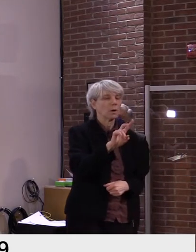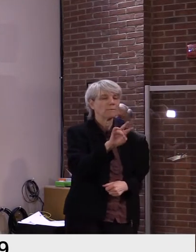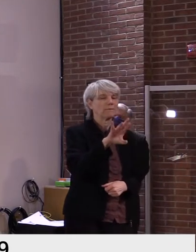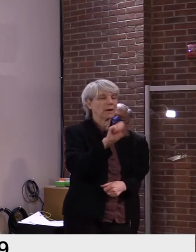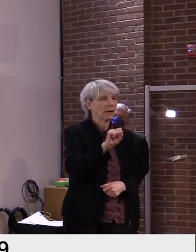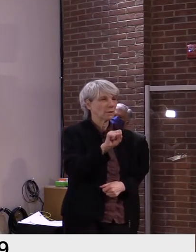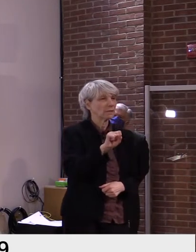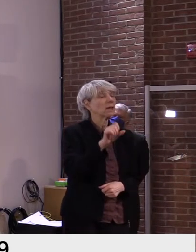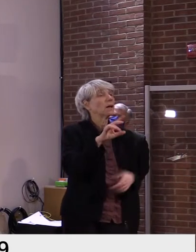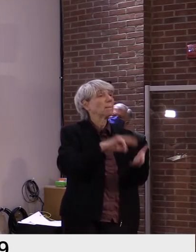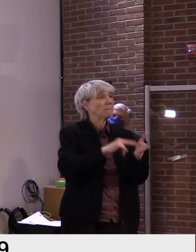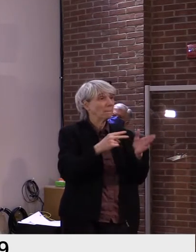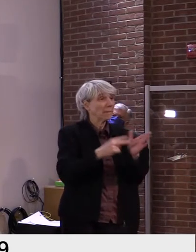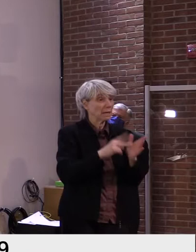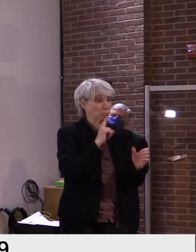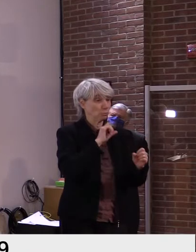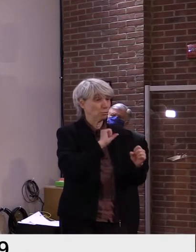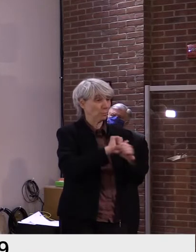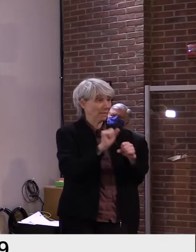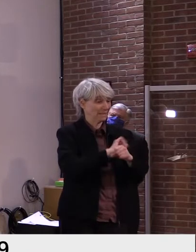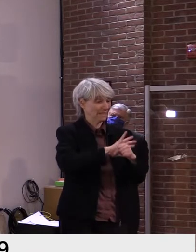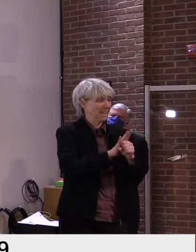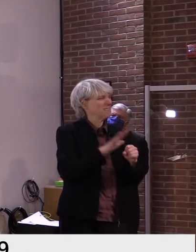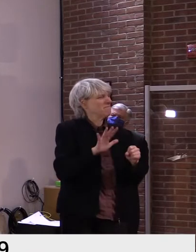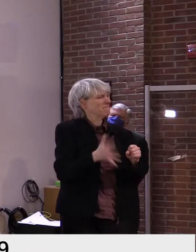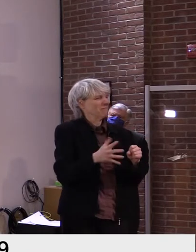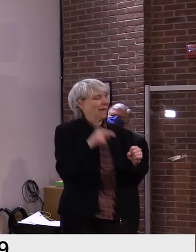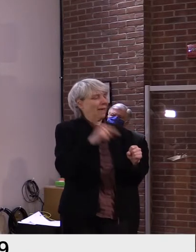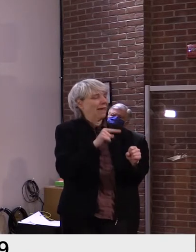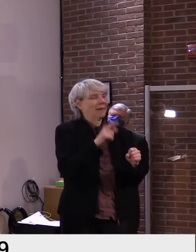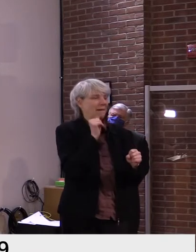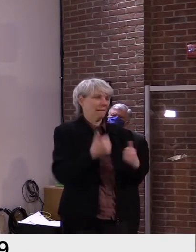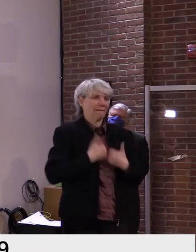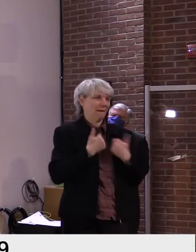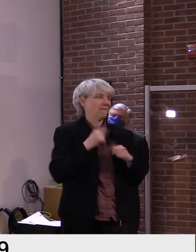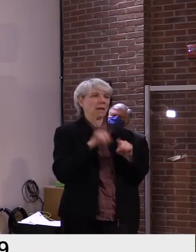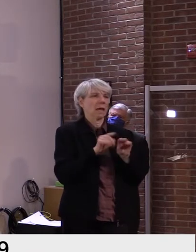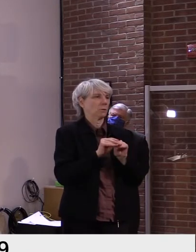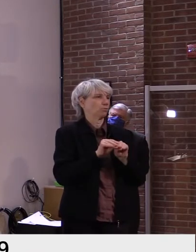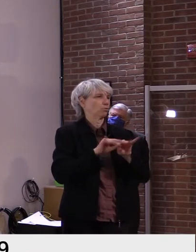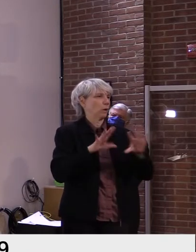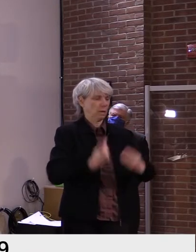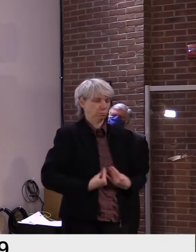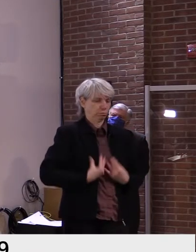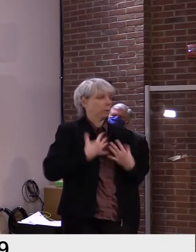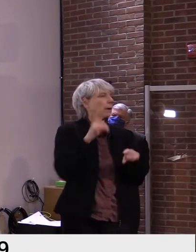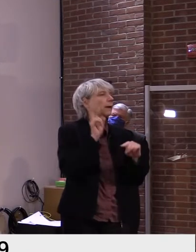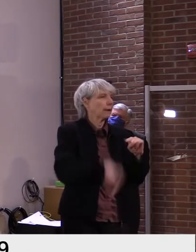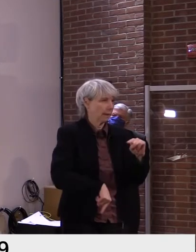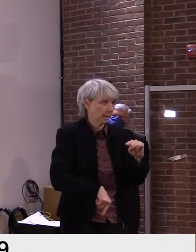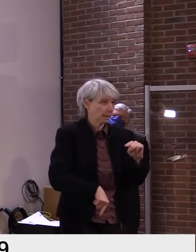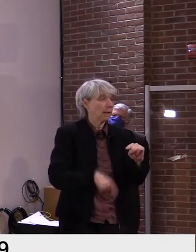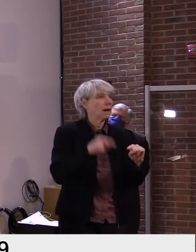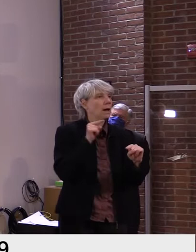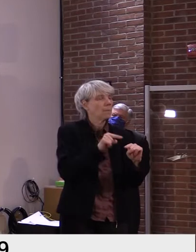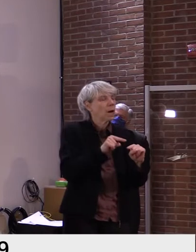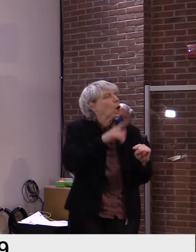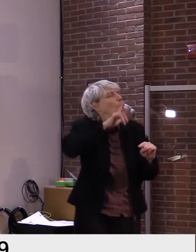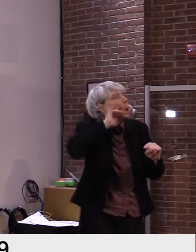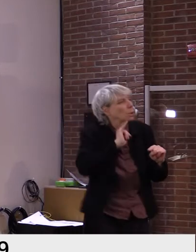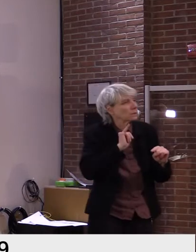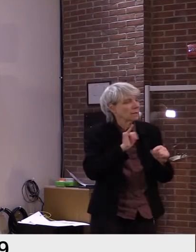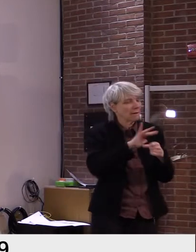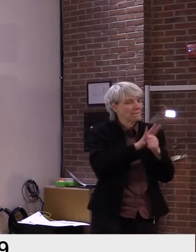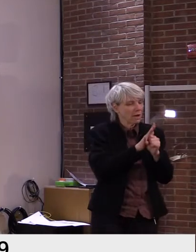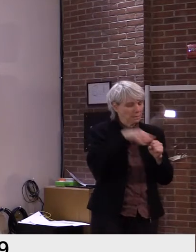human body, and it uses this vector to deliver instructions to make the spike protein of the SARS-CoV-2